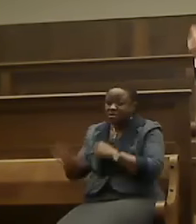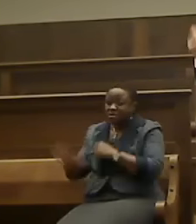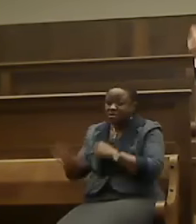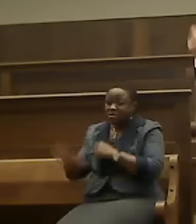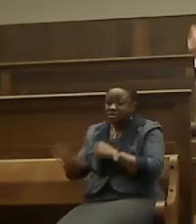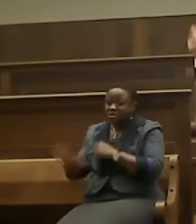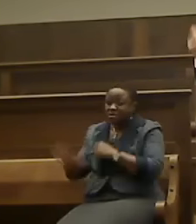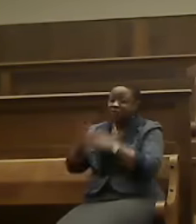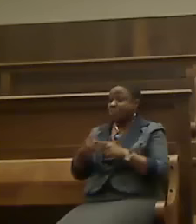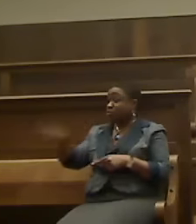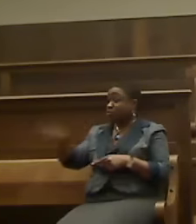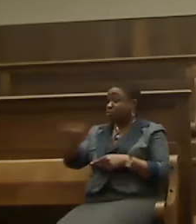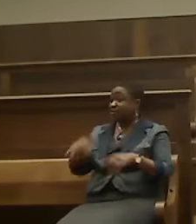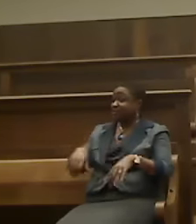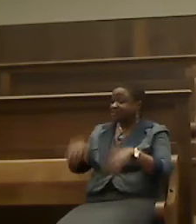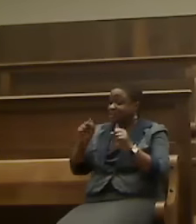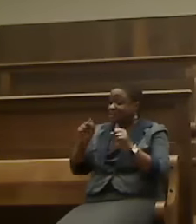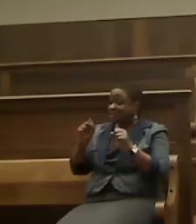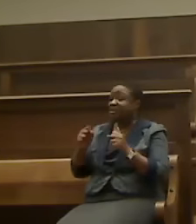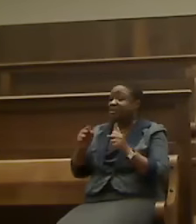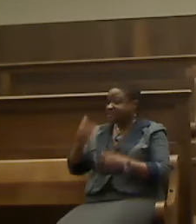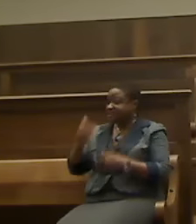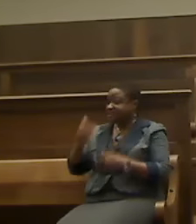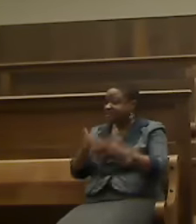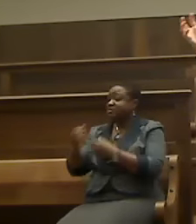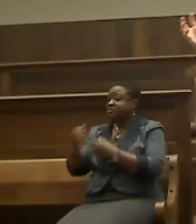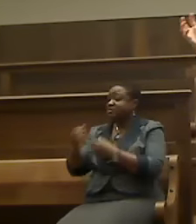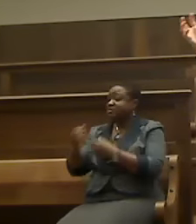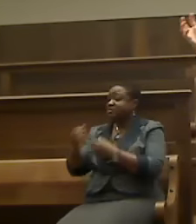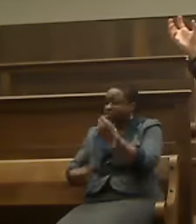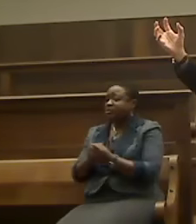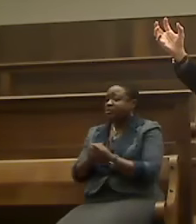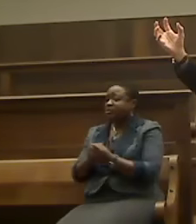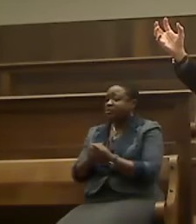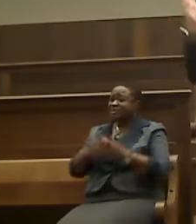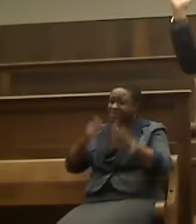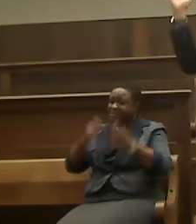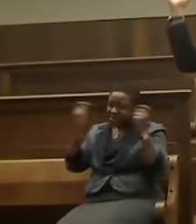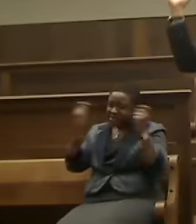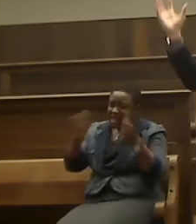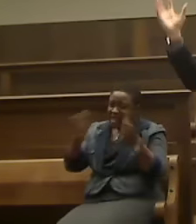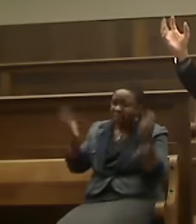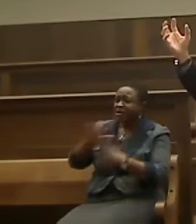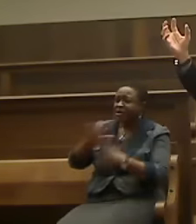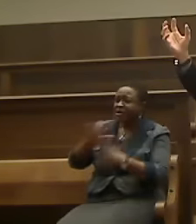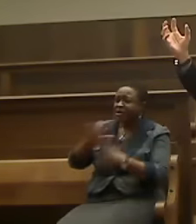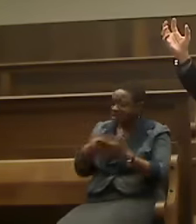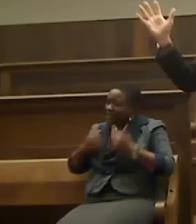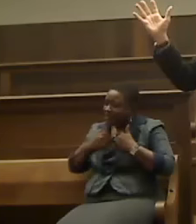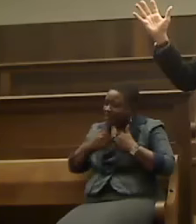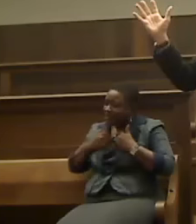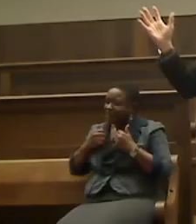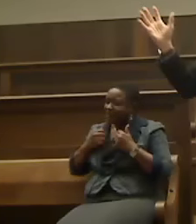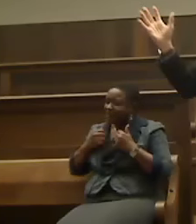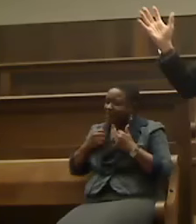take steps to support and to celebrate all living beings and all